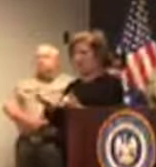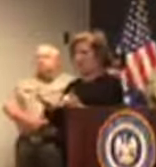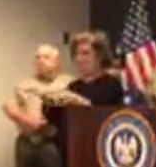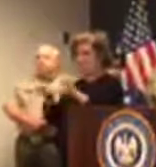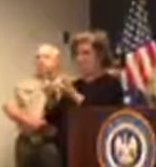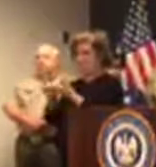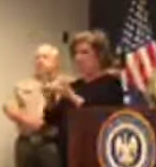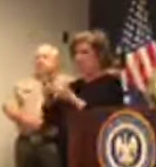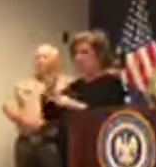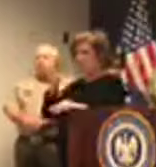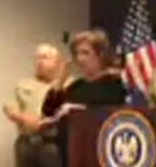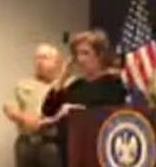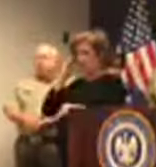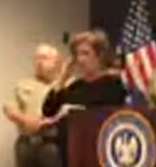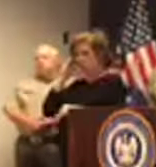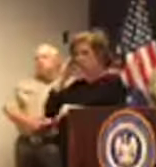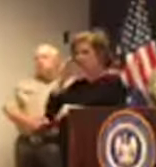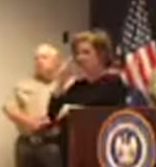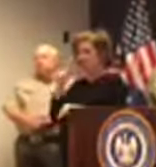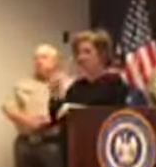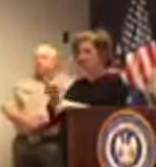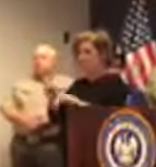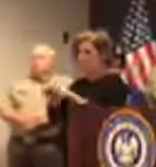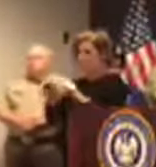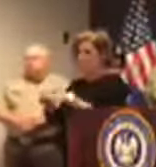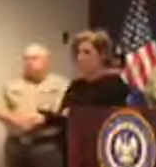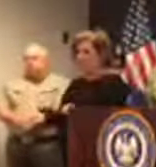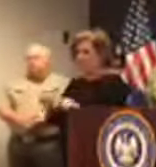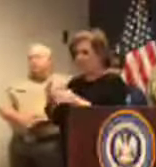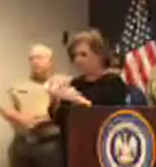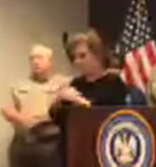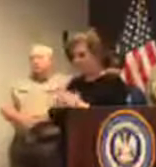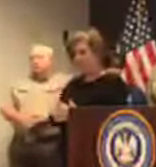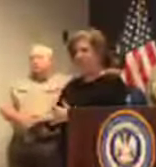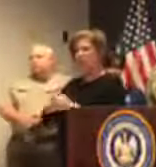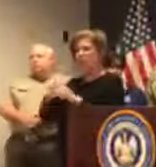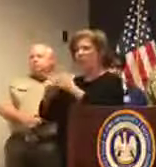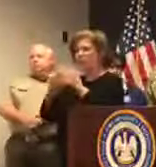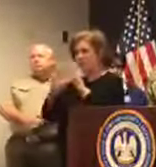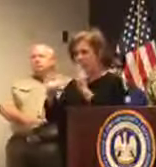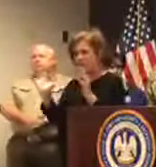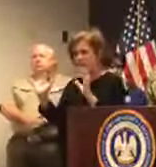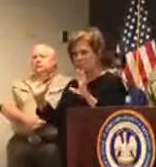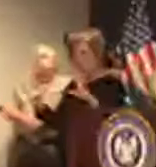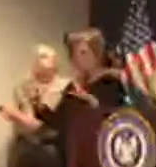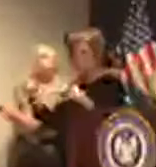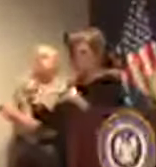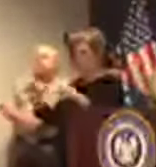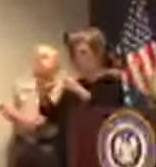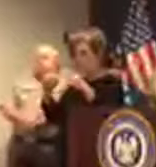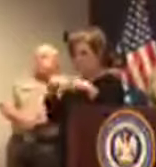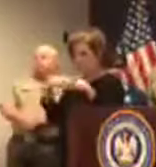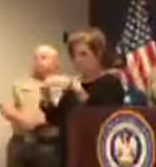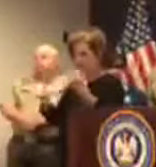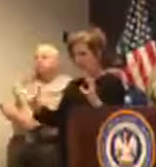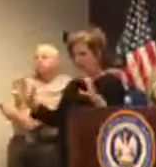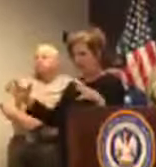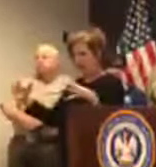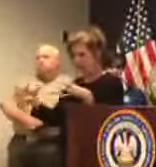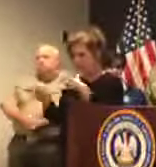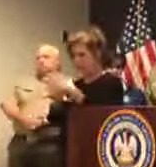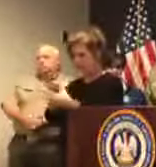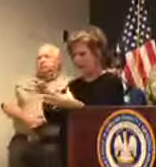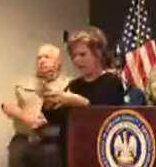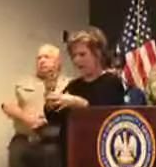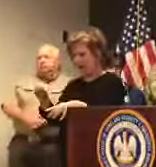this system is just starting to get organized and that the Gulf remains